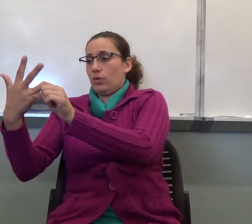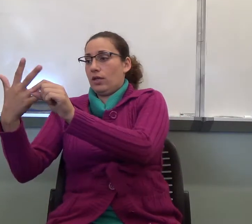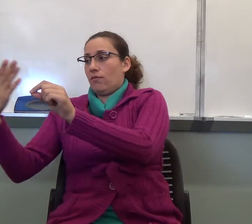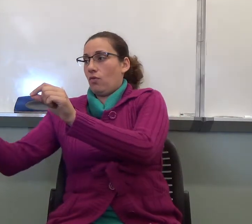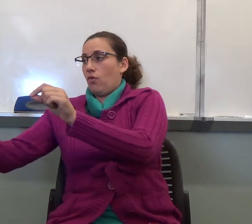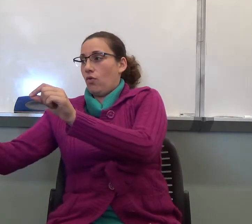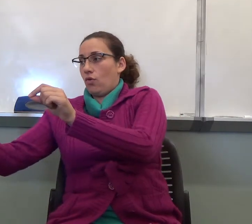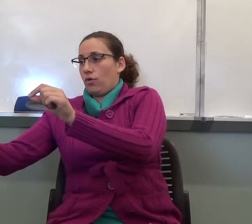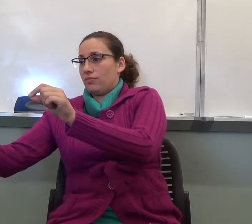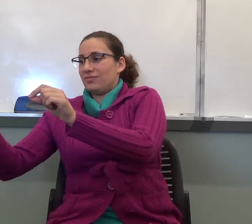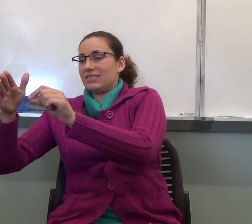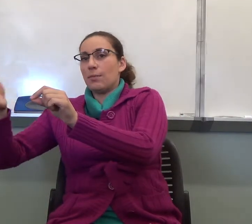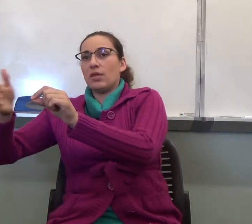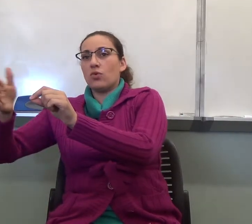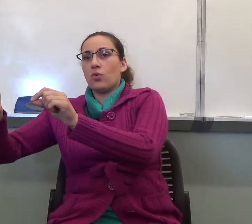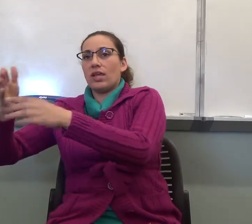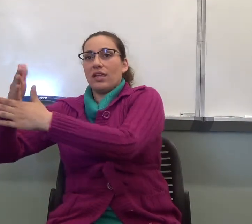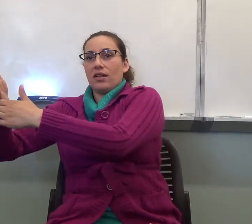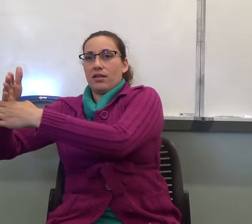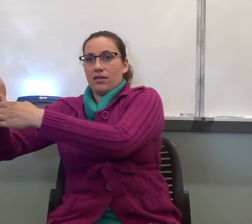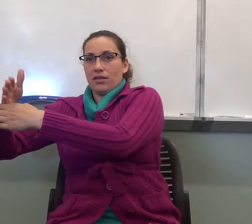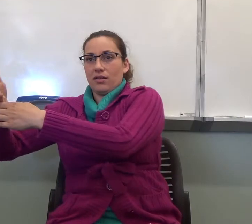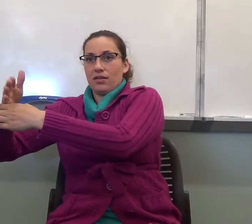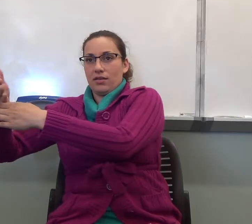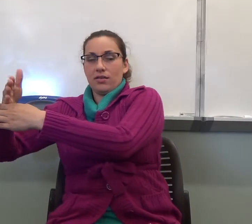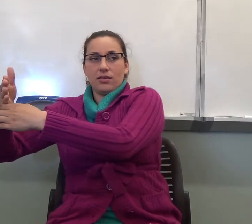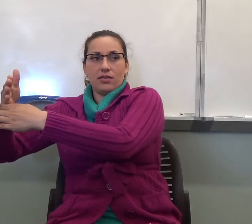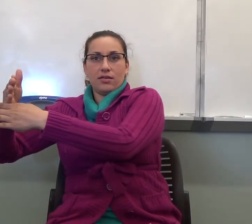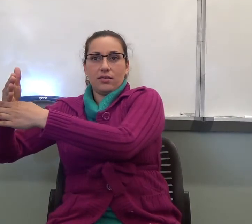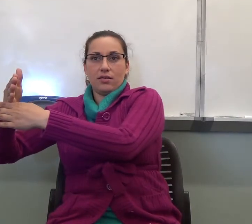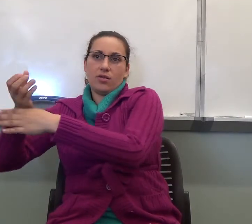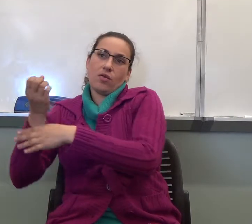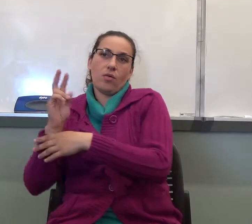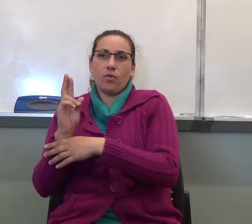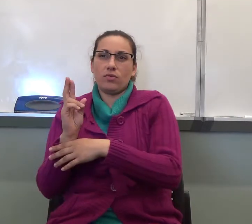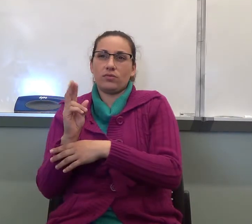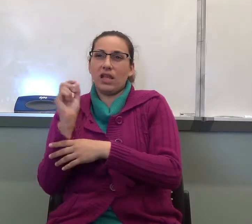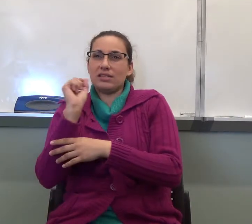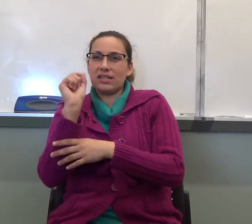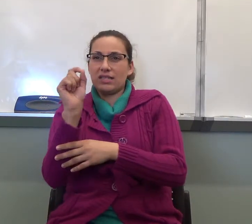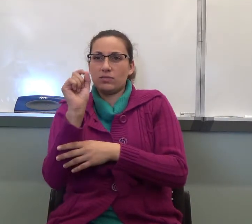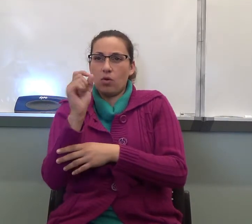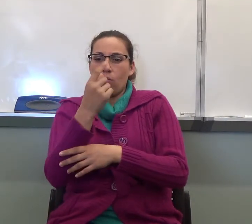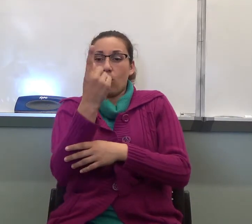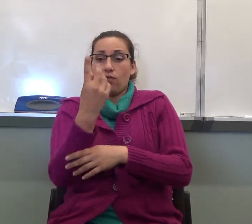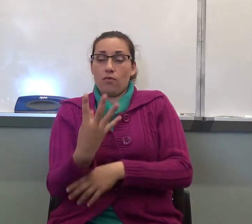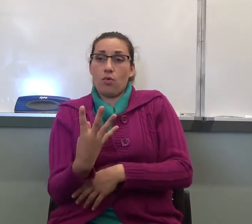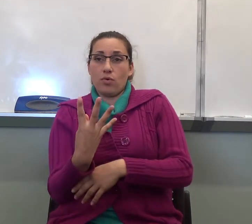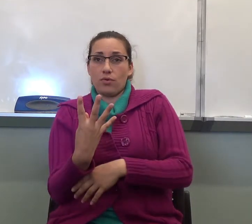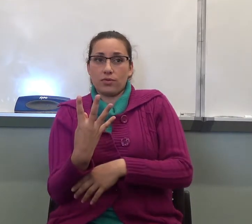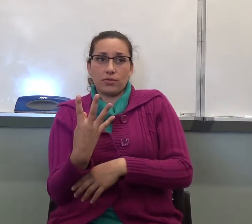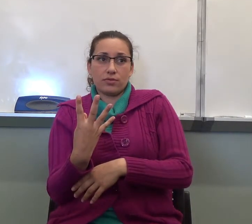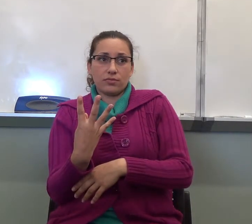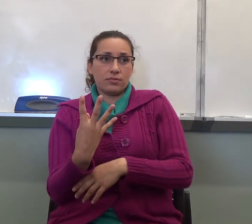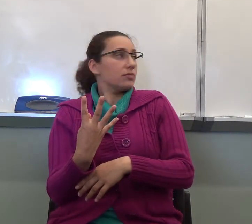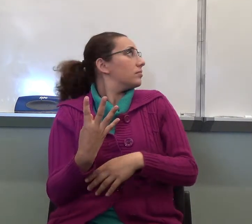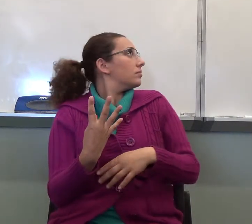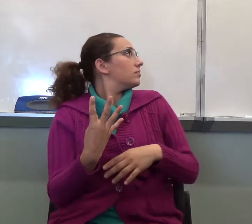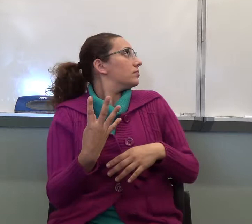3.5. We could put decimals on there. Let's say we did the decimal for 1/4 would be right over there, about 1/4 the